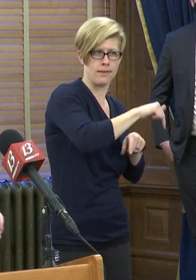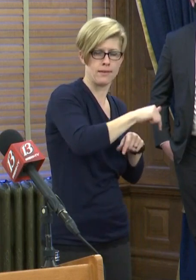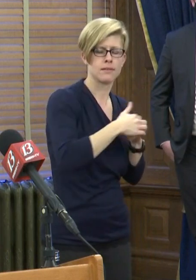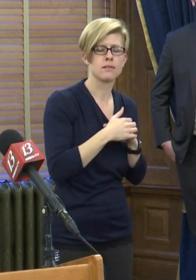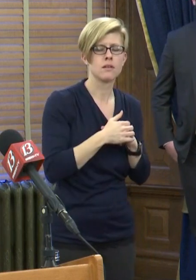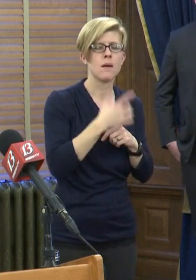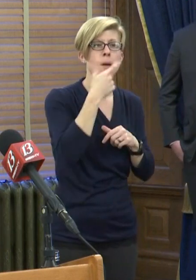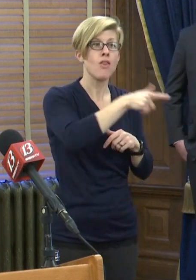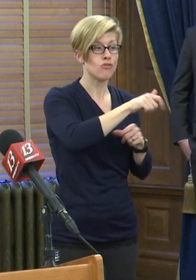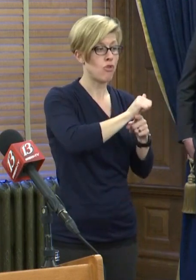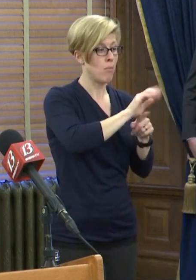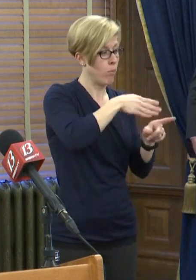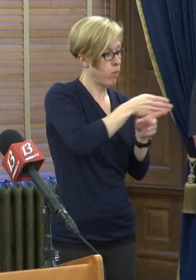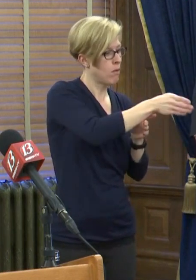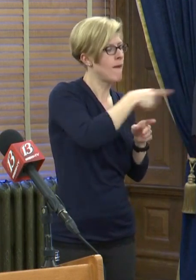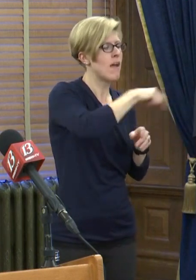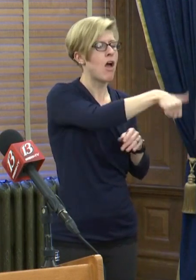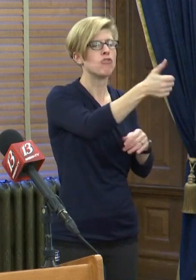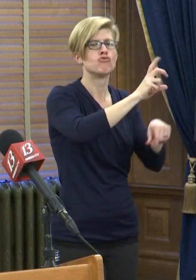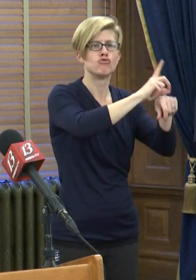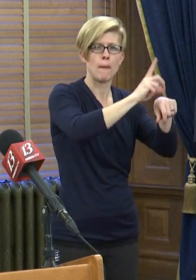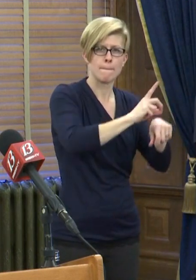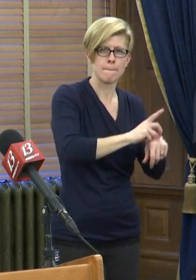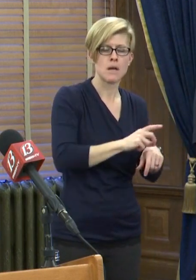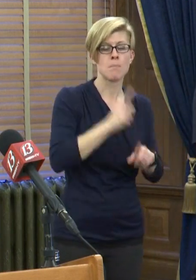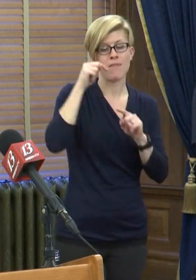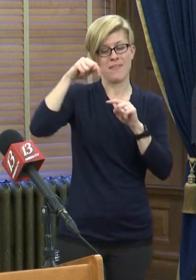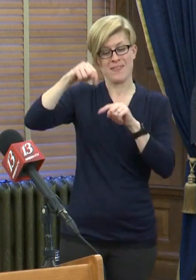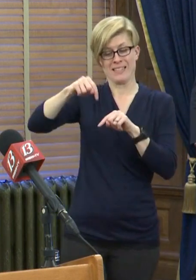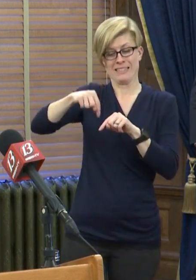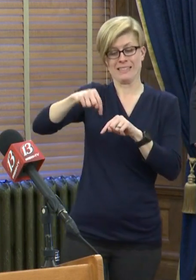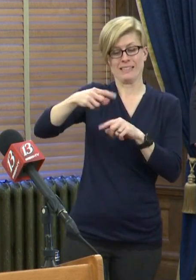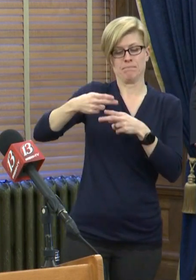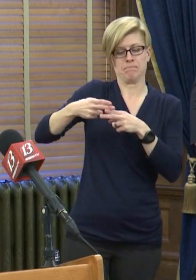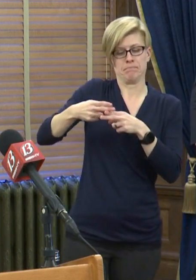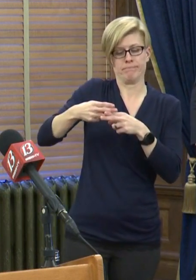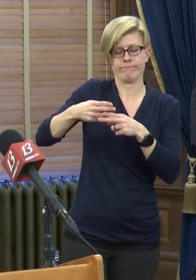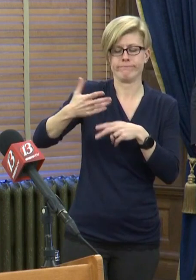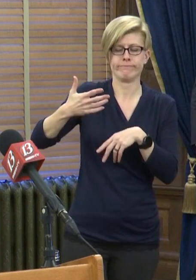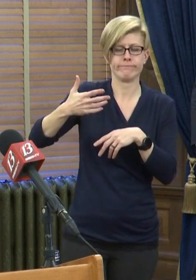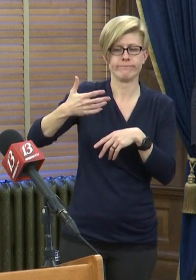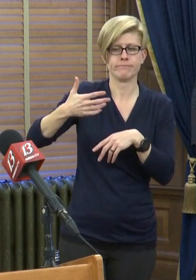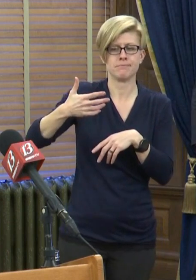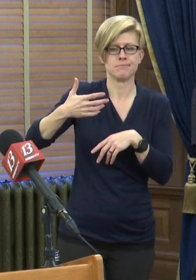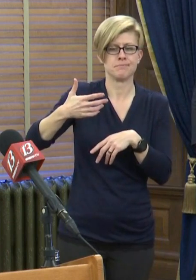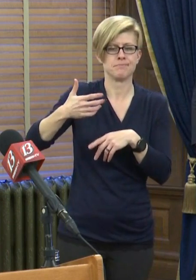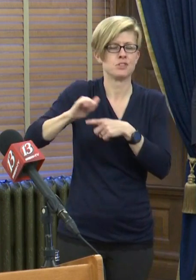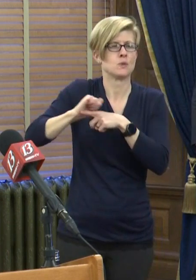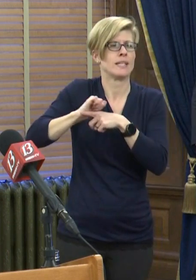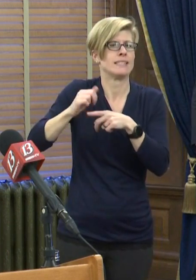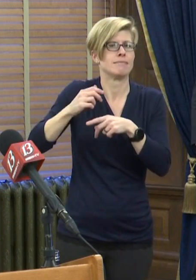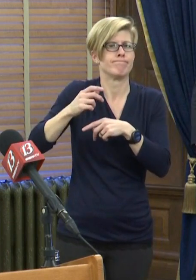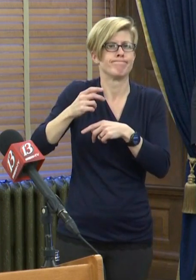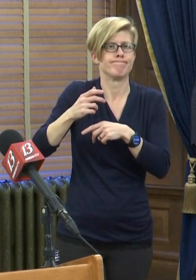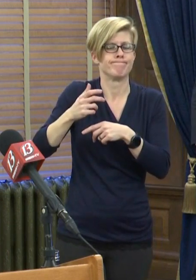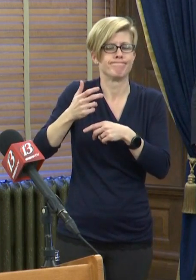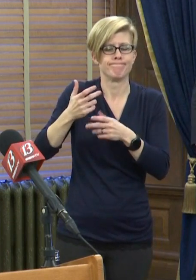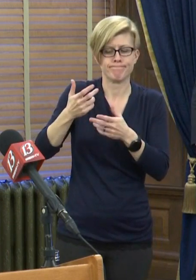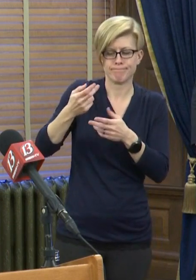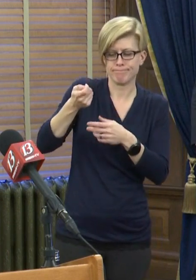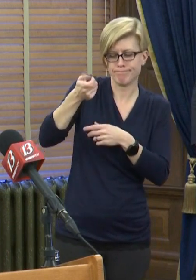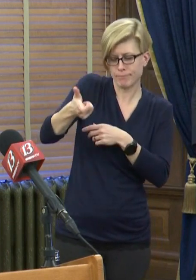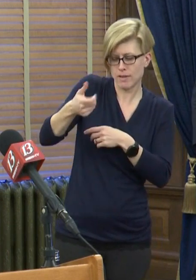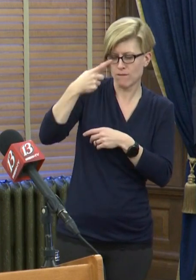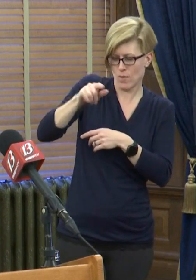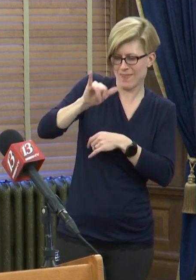have other tasks to do. But the training for the contract reps, thoroughly goes through what it is they need